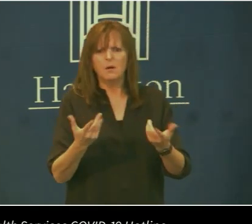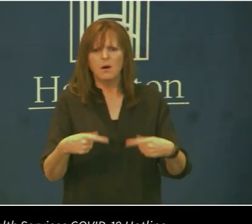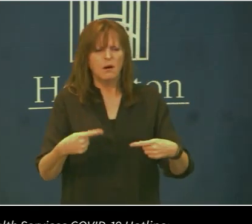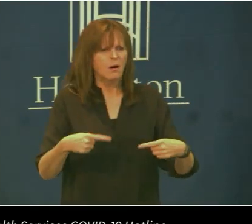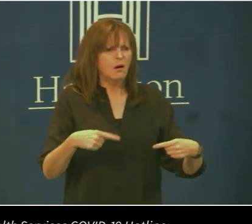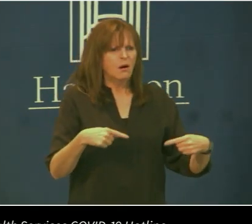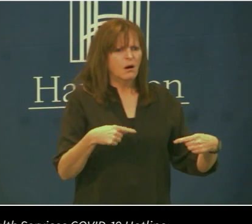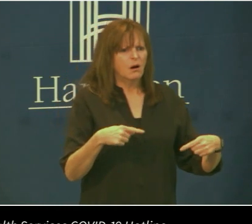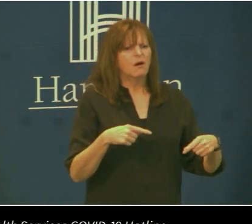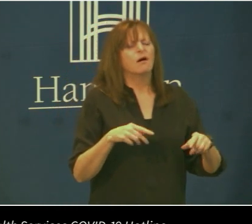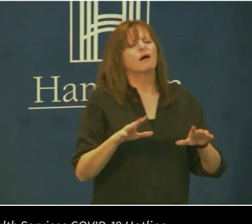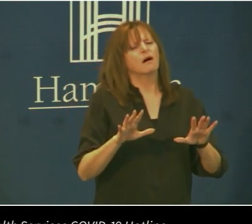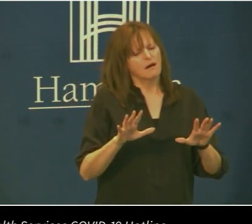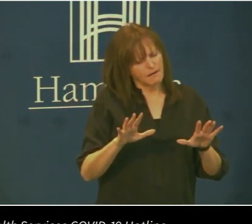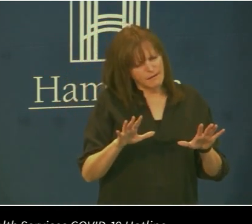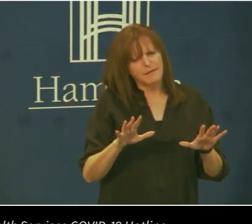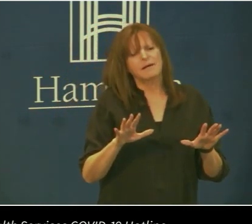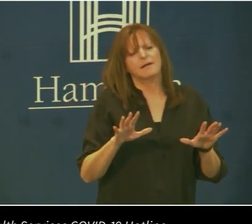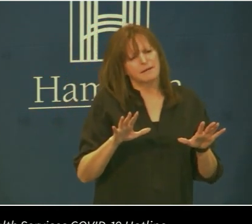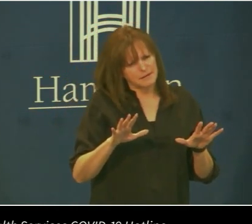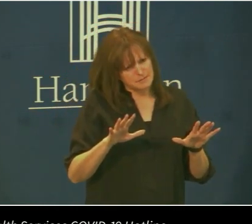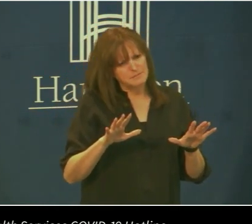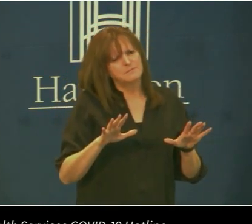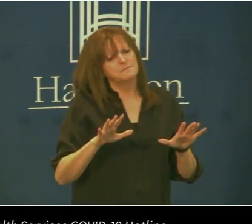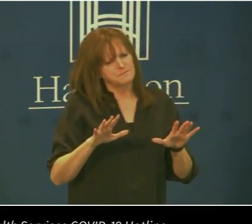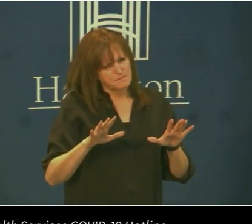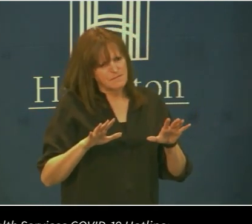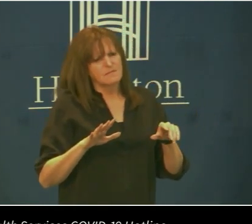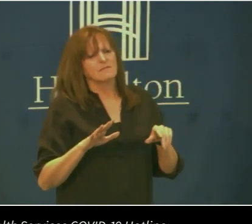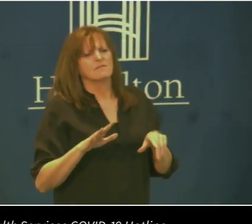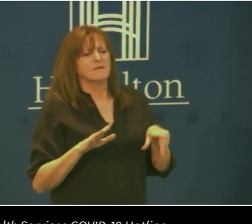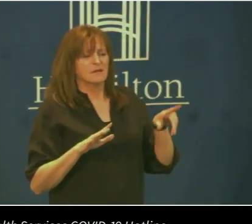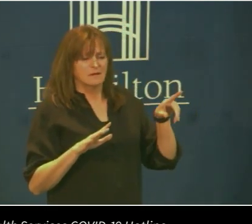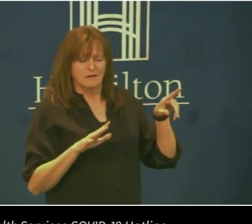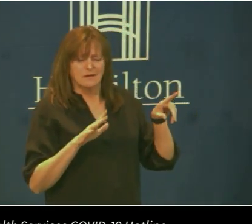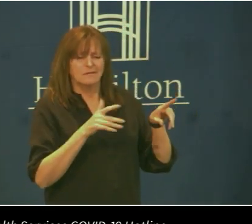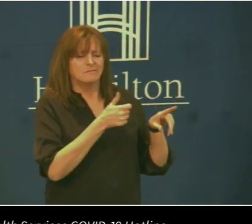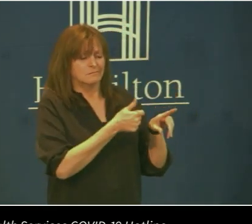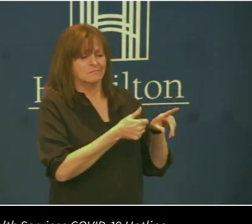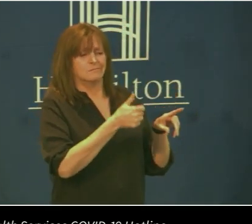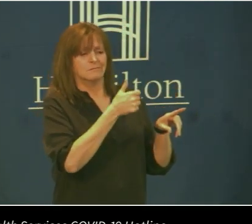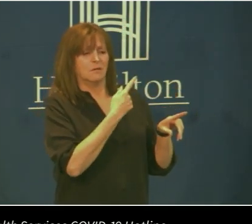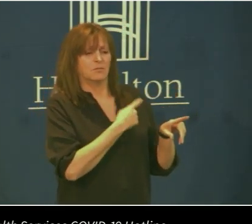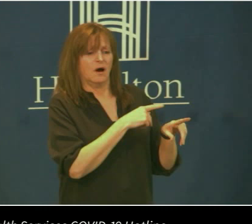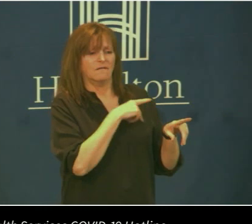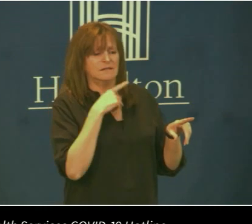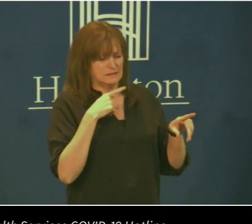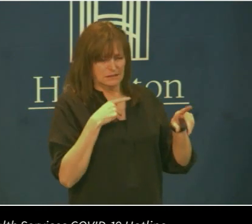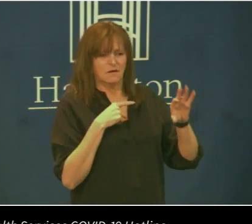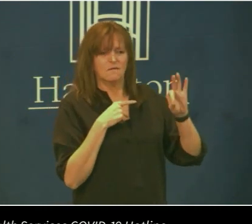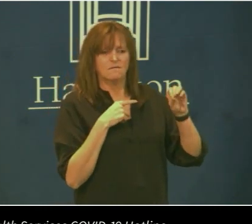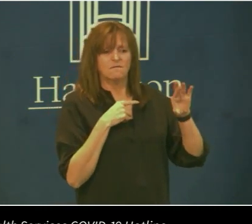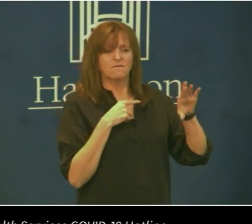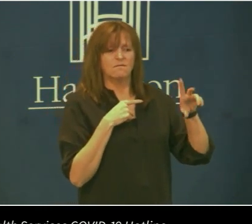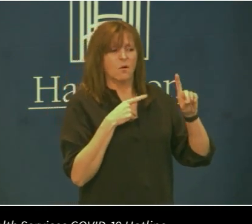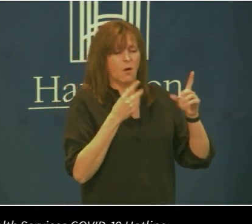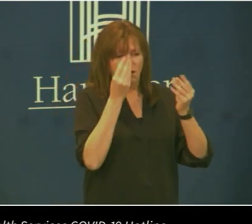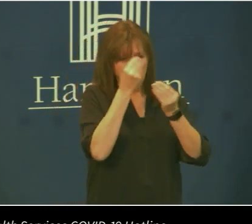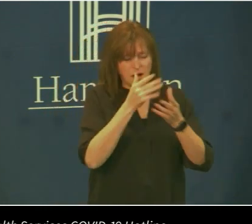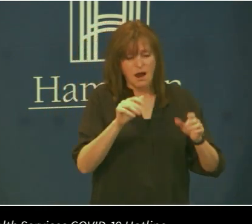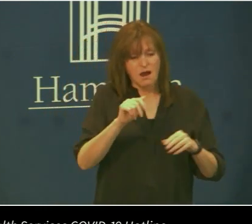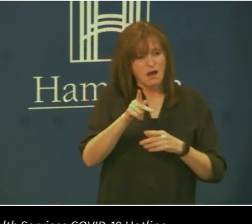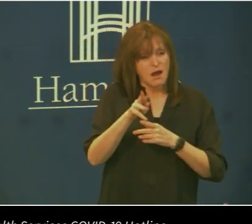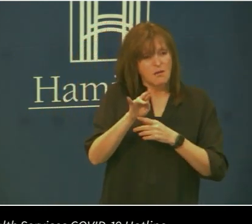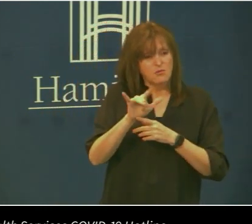days ago, he does not anticipate schools opening on April the 6th, but was unable to talk about the date or a length of